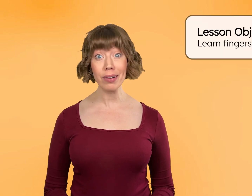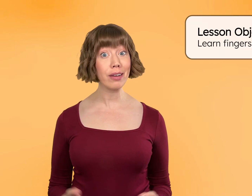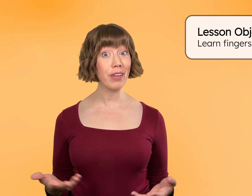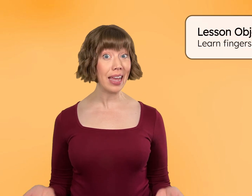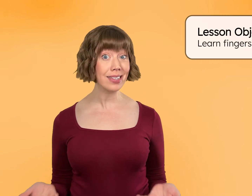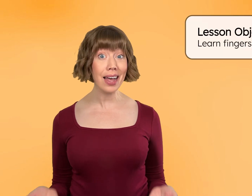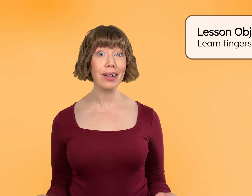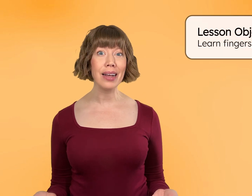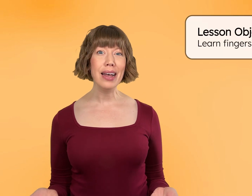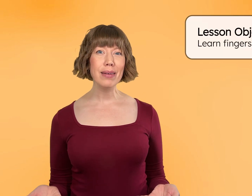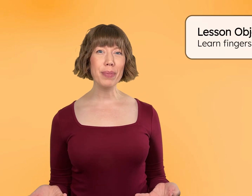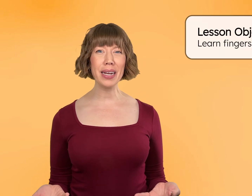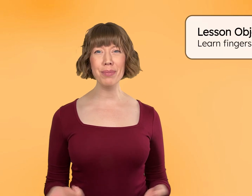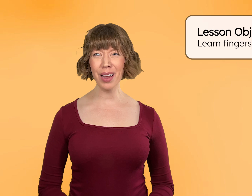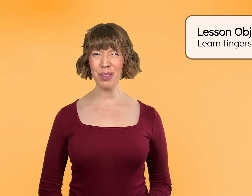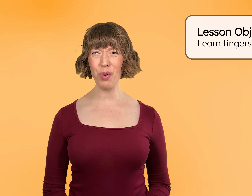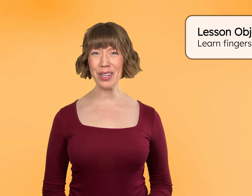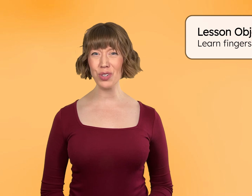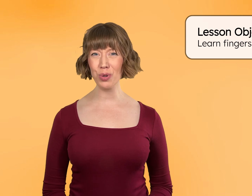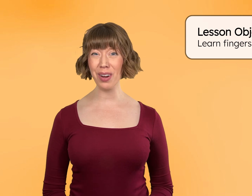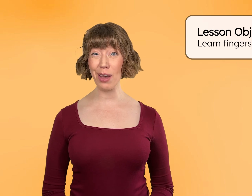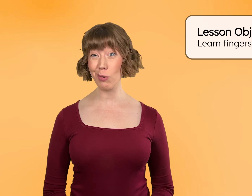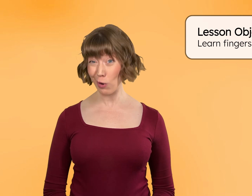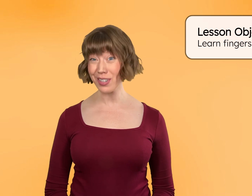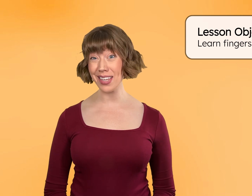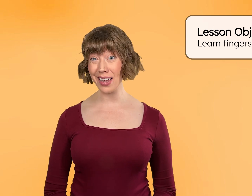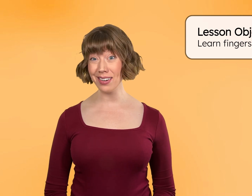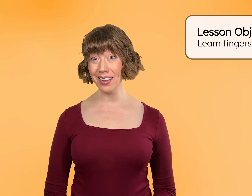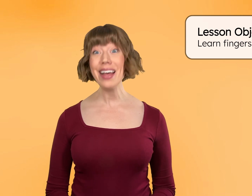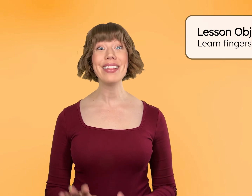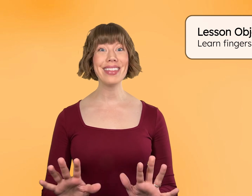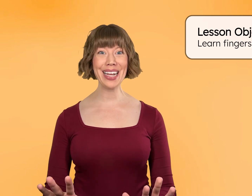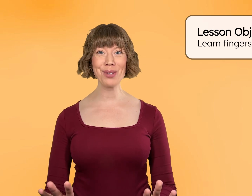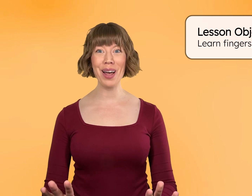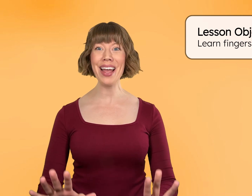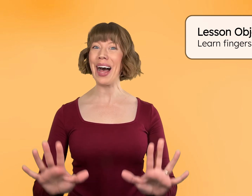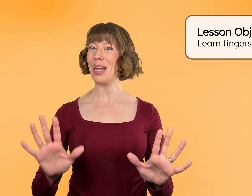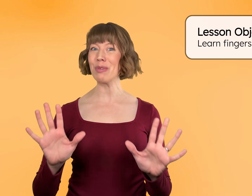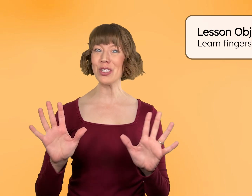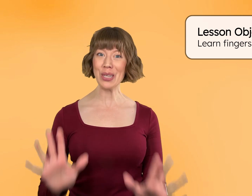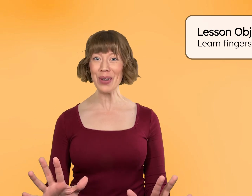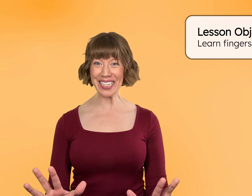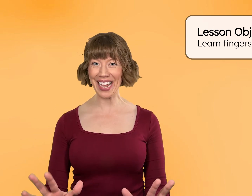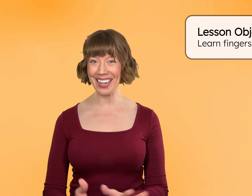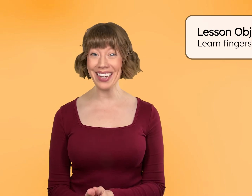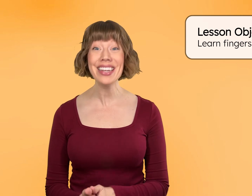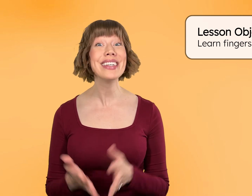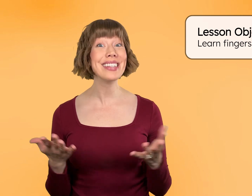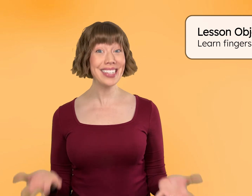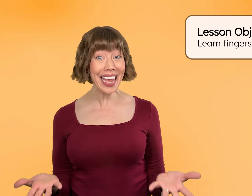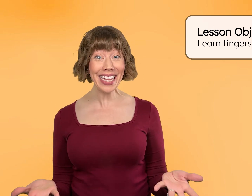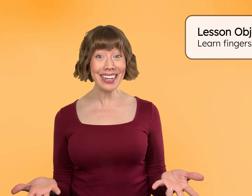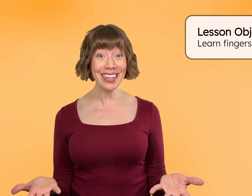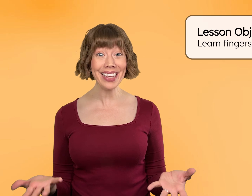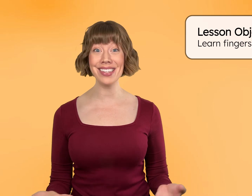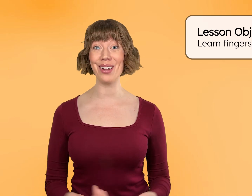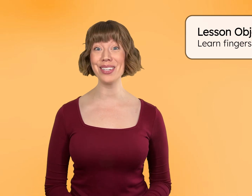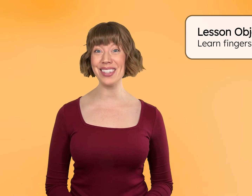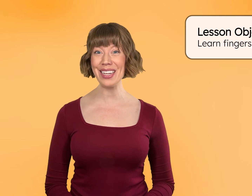of ASL, but I'm not quite sure how it works yet. That's why I am so excited. Zane is here to teach